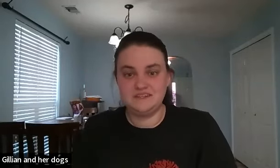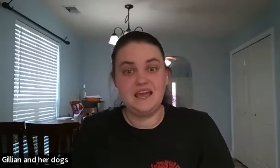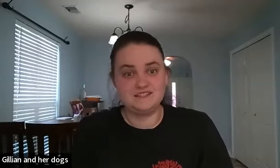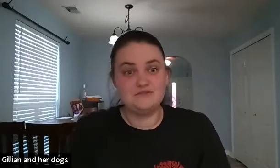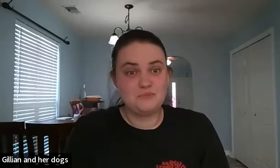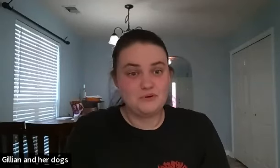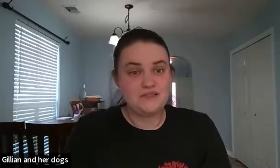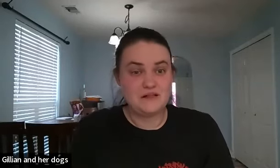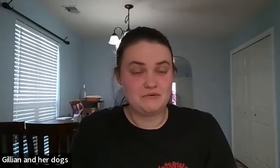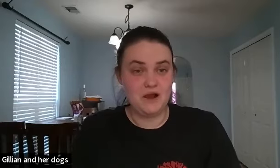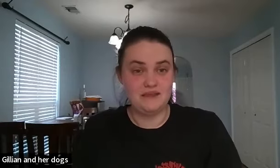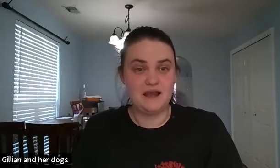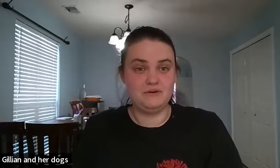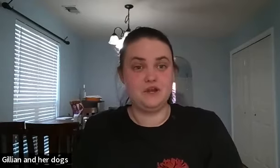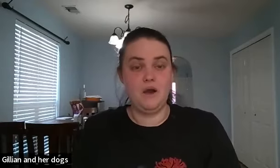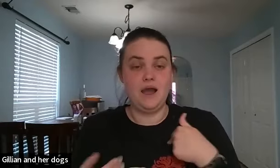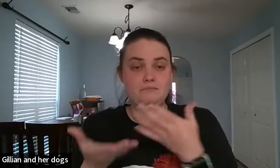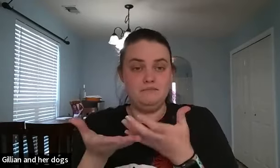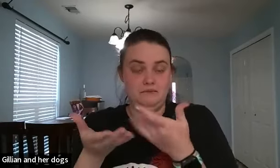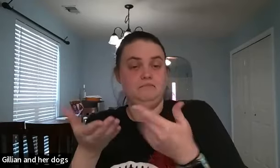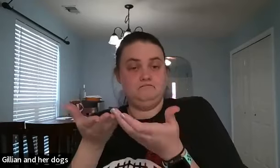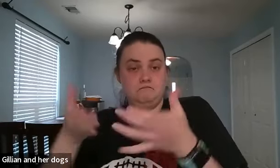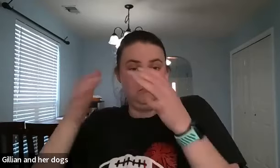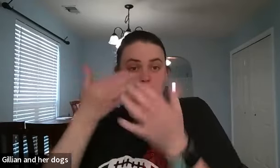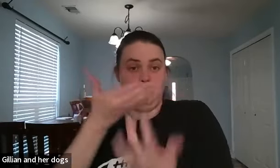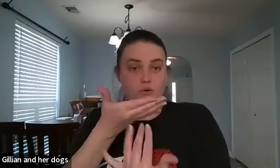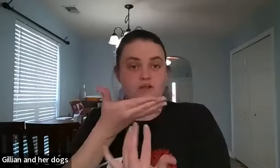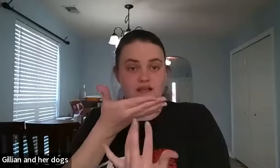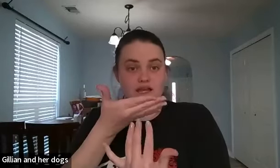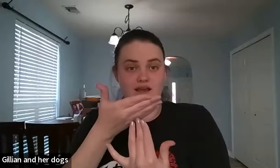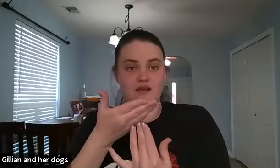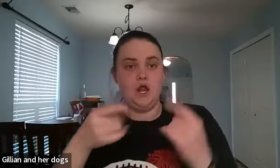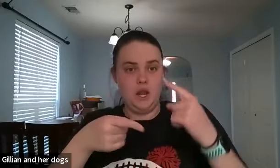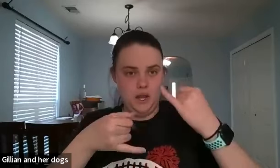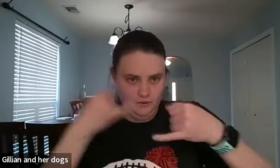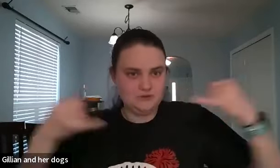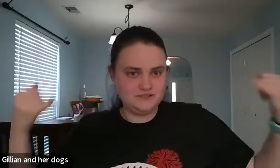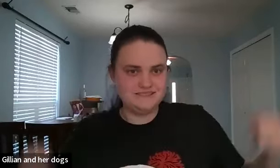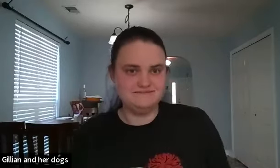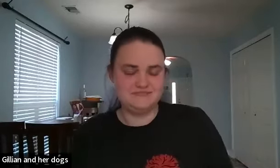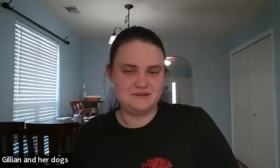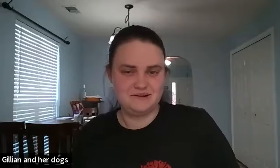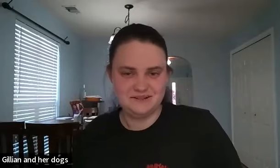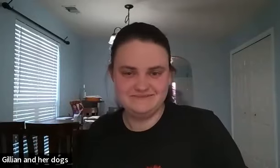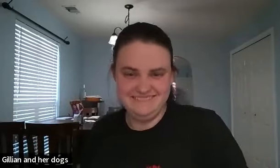Yeah, so if you're boiling like ramen, I would go, I'm like boiling noodles. That's what I would do.